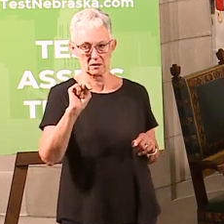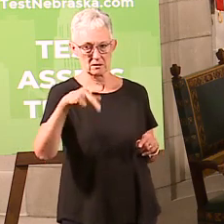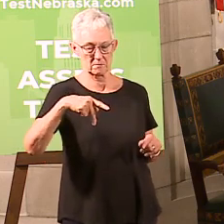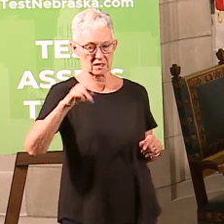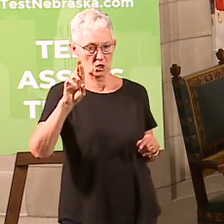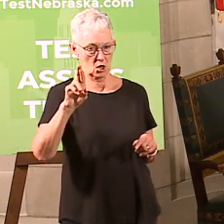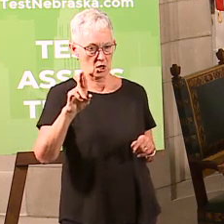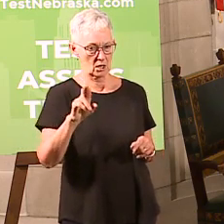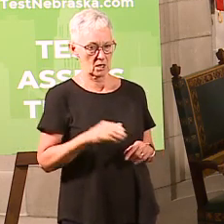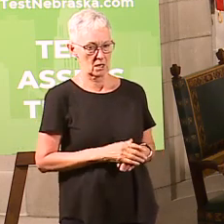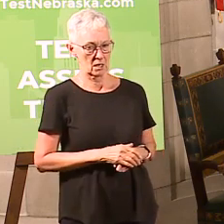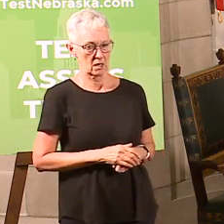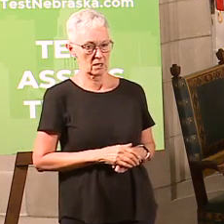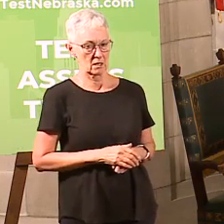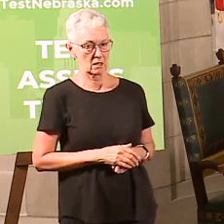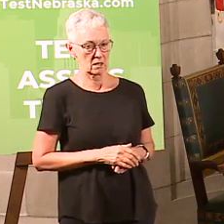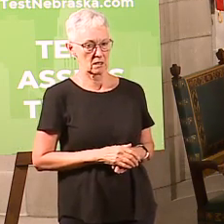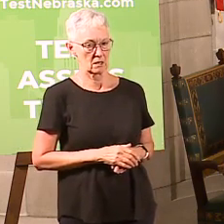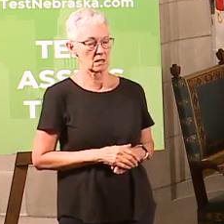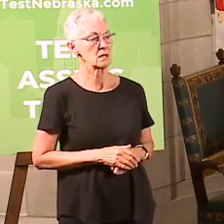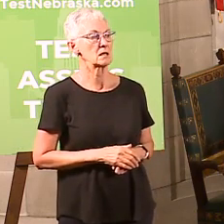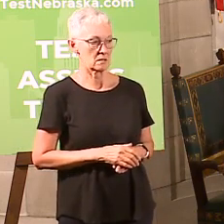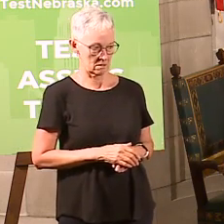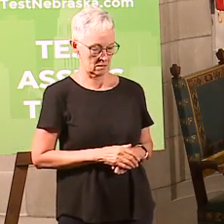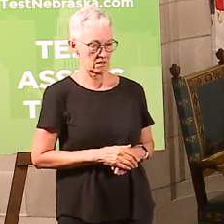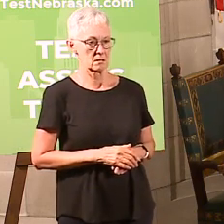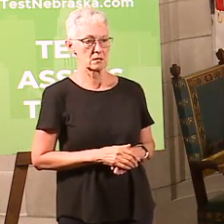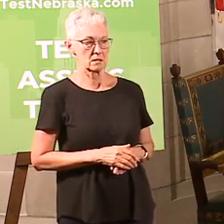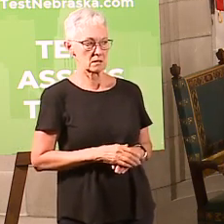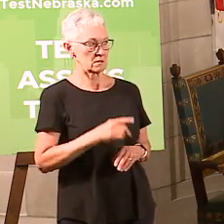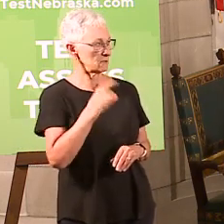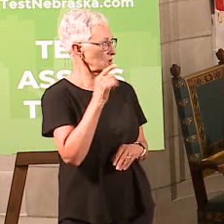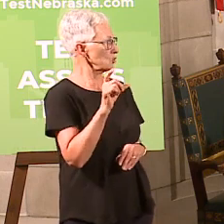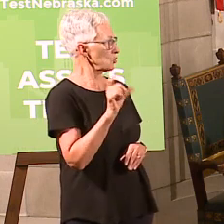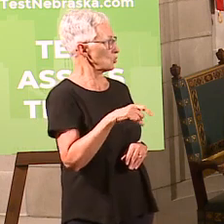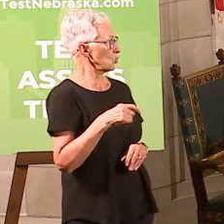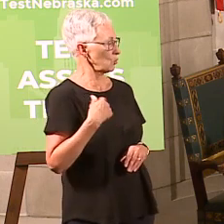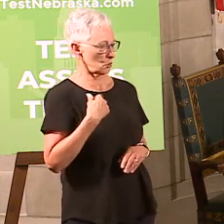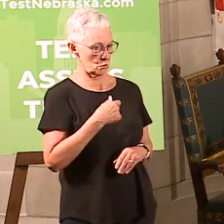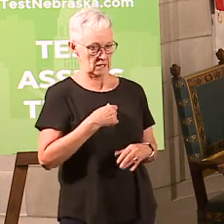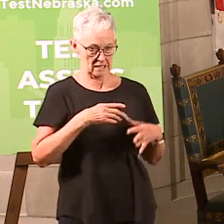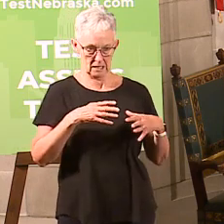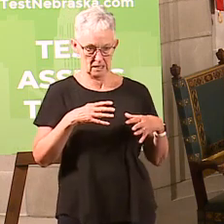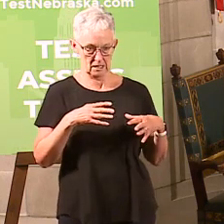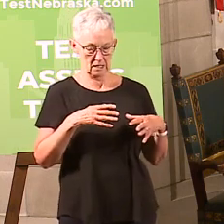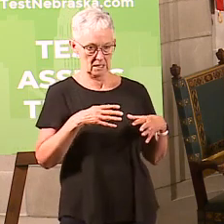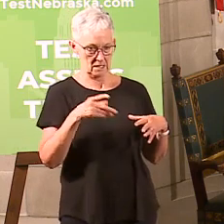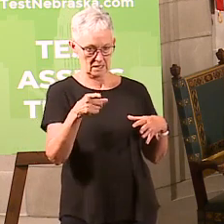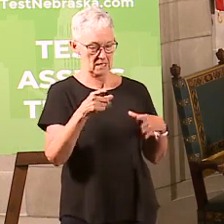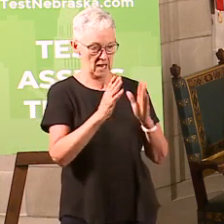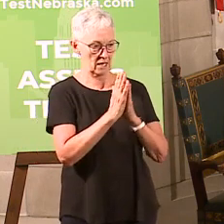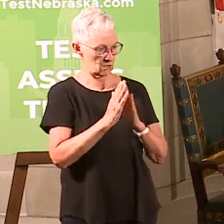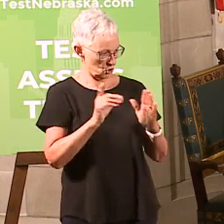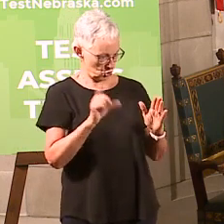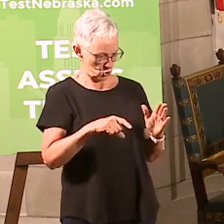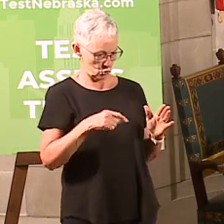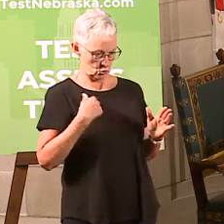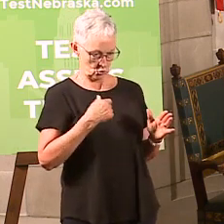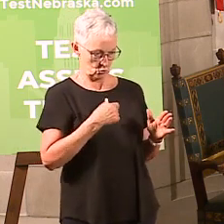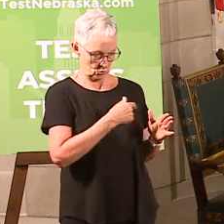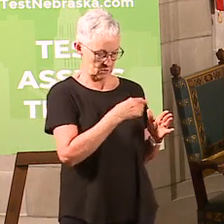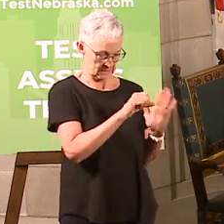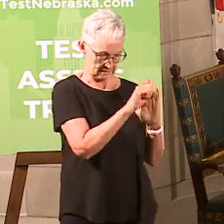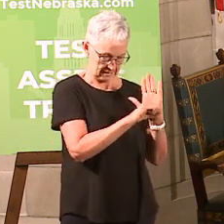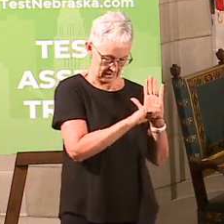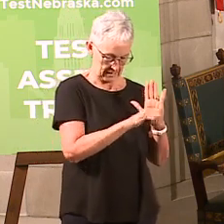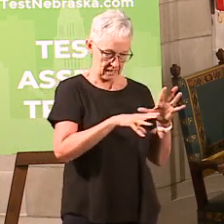the other one? Public comment, right? So, yeah, public input. The first one you asked about public input. So when we did put together these programs